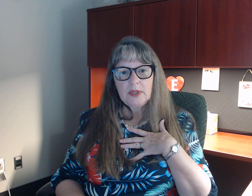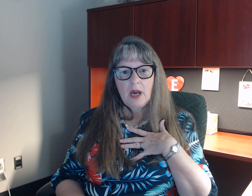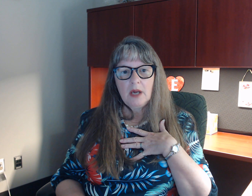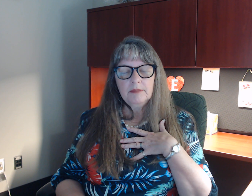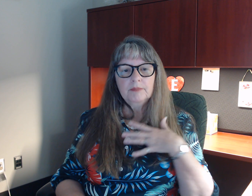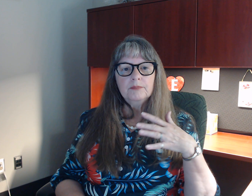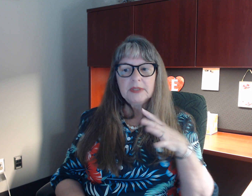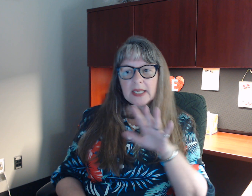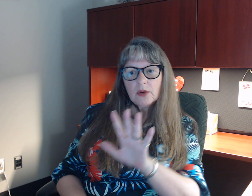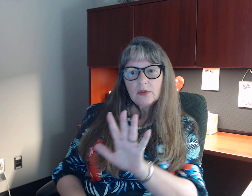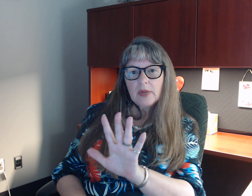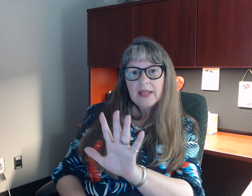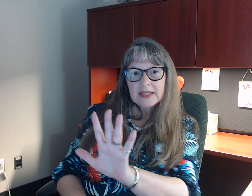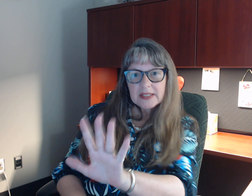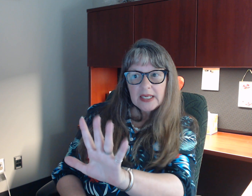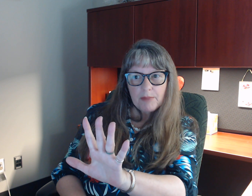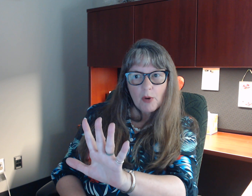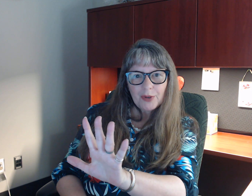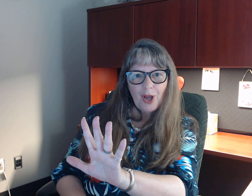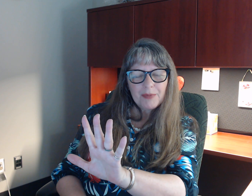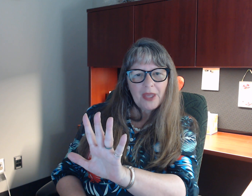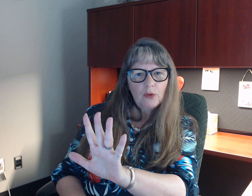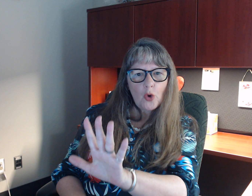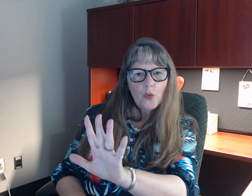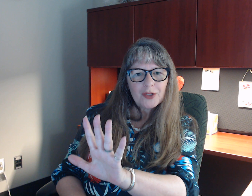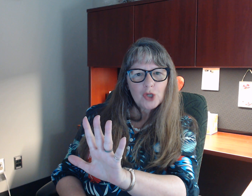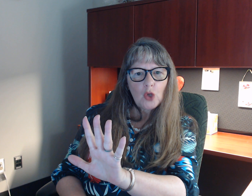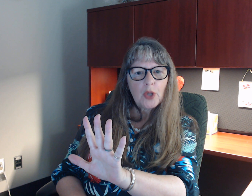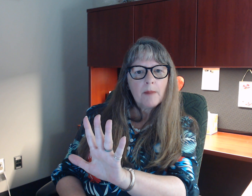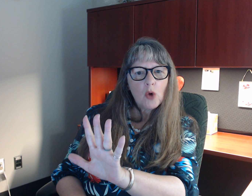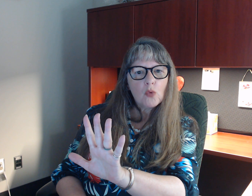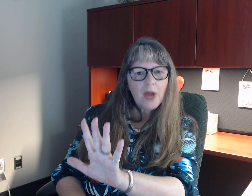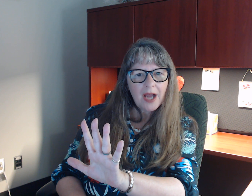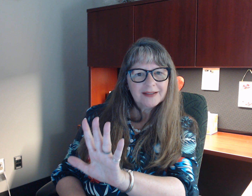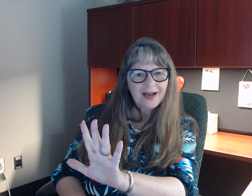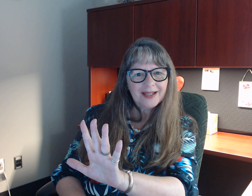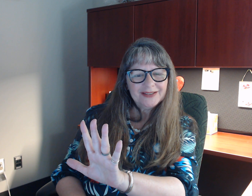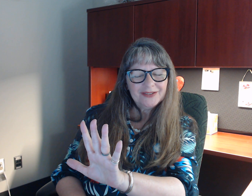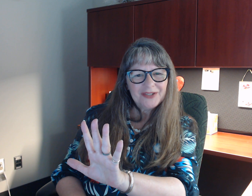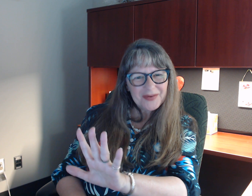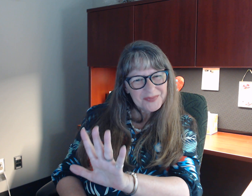dot, but they don't, and they see polka dot, but they don't know that's called polka dot. You get what I'm saying?